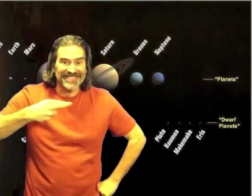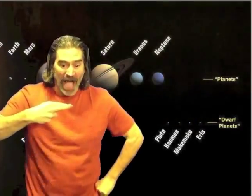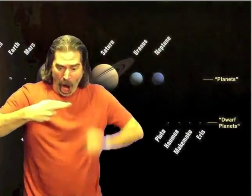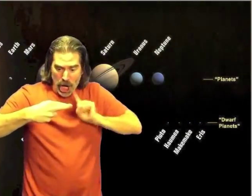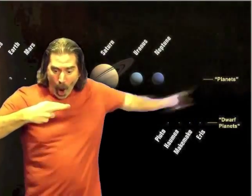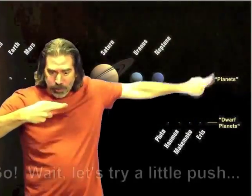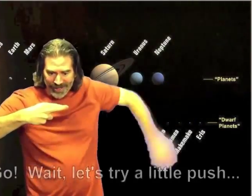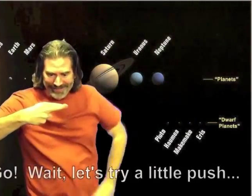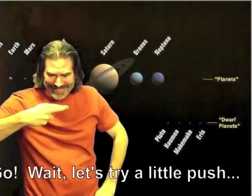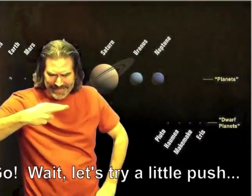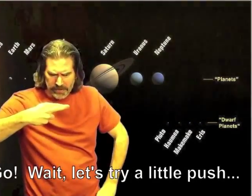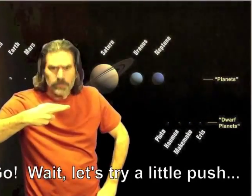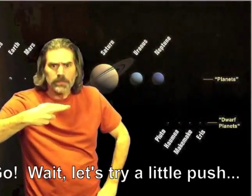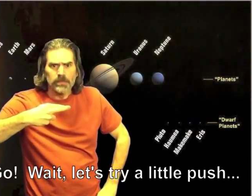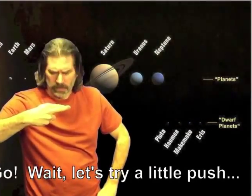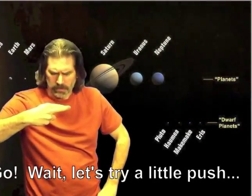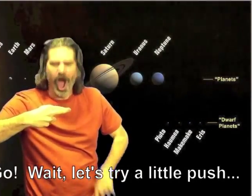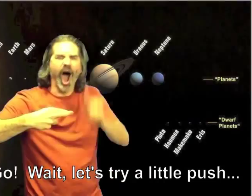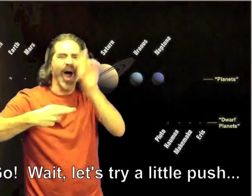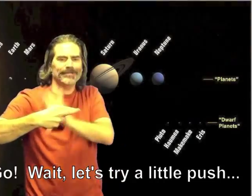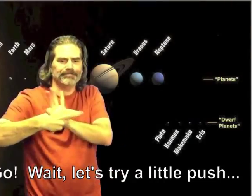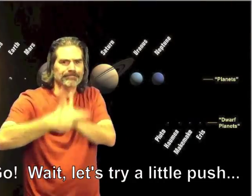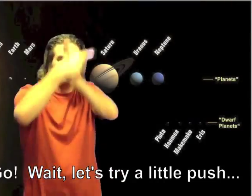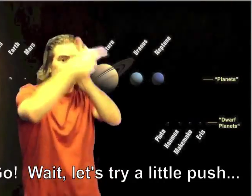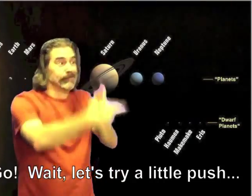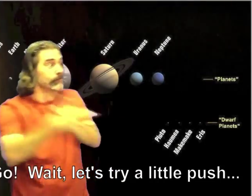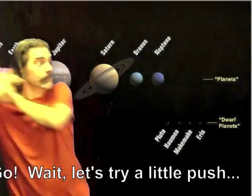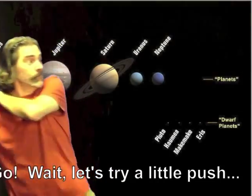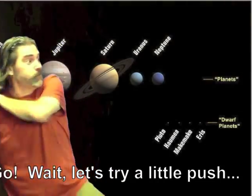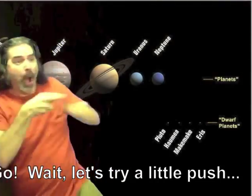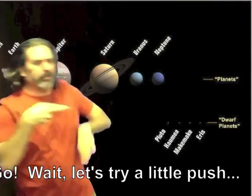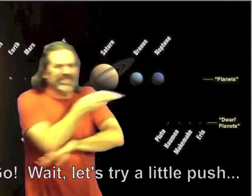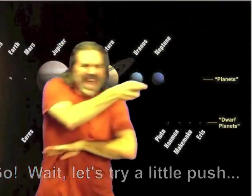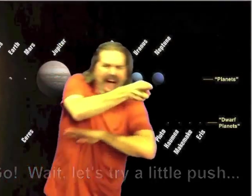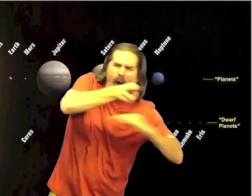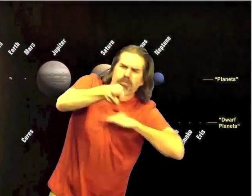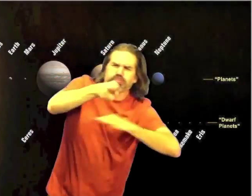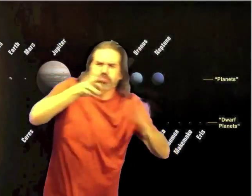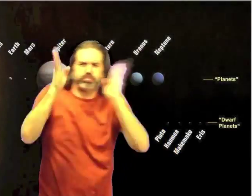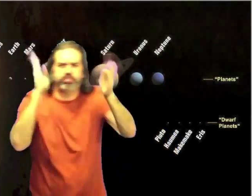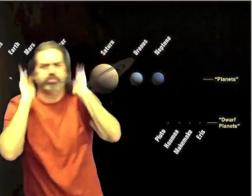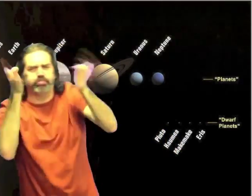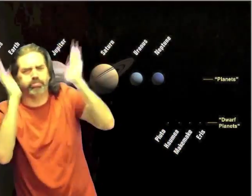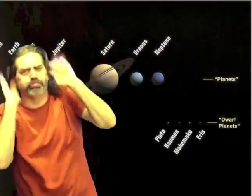3. Go. Hold on a second. Give it a little push.